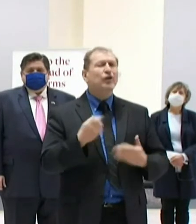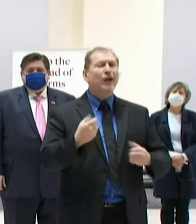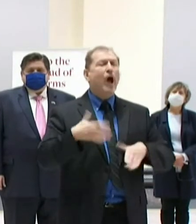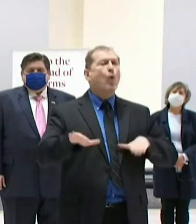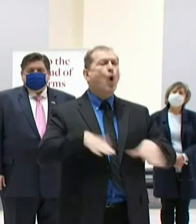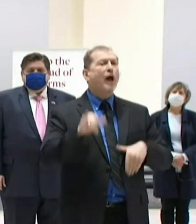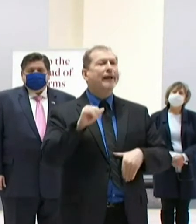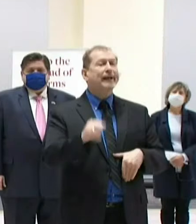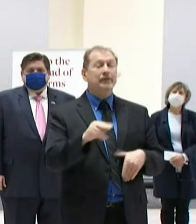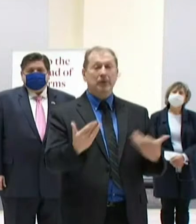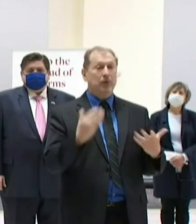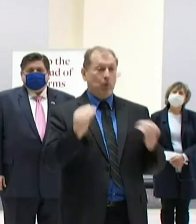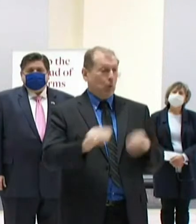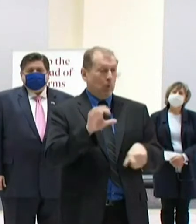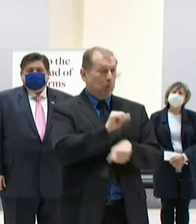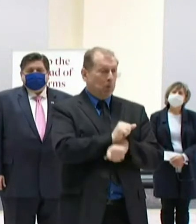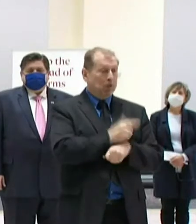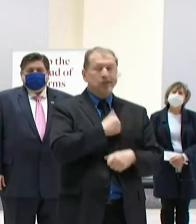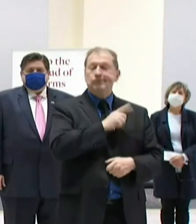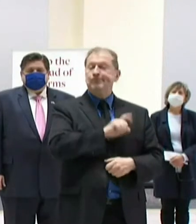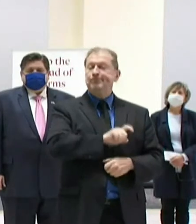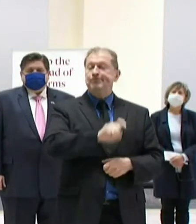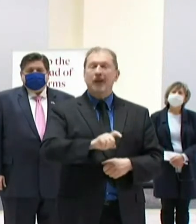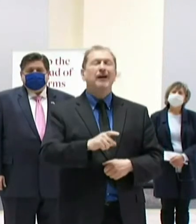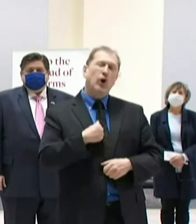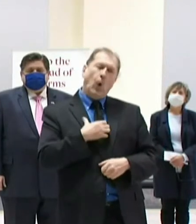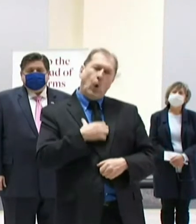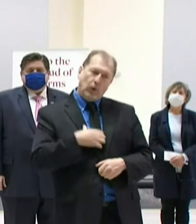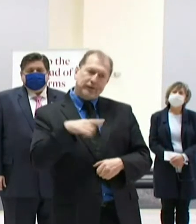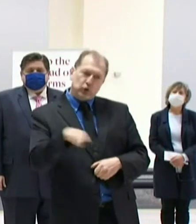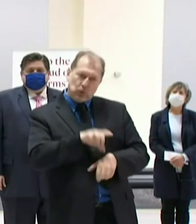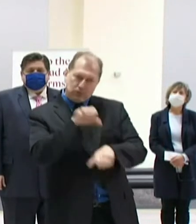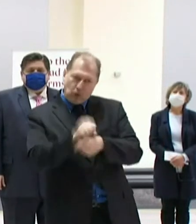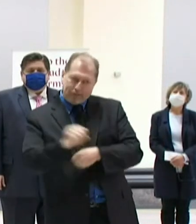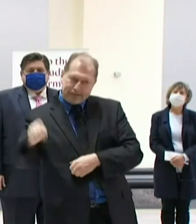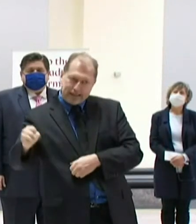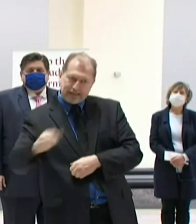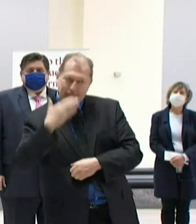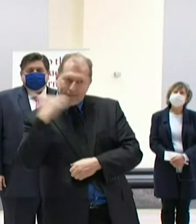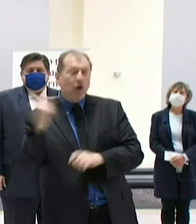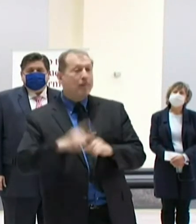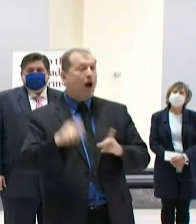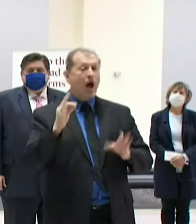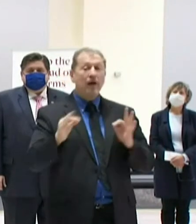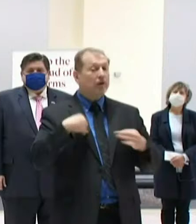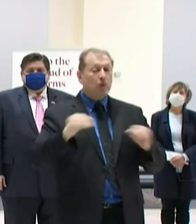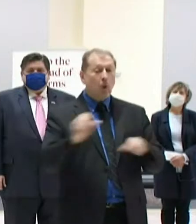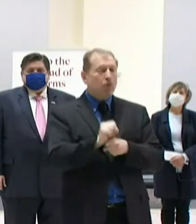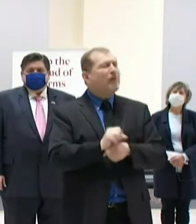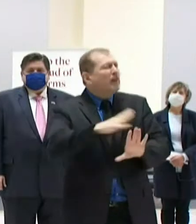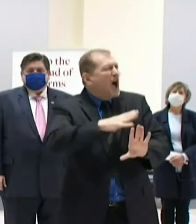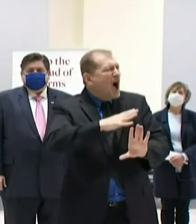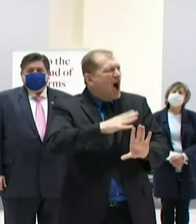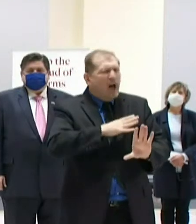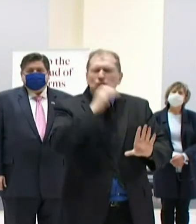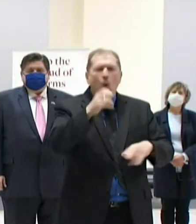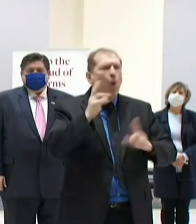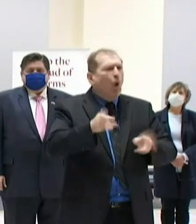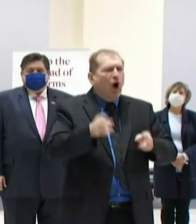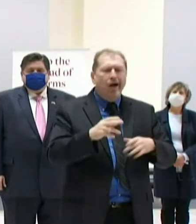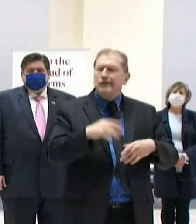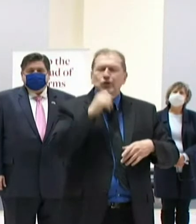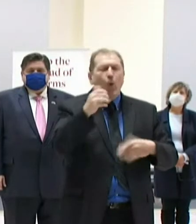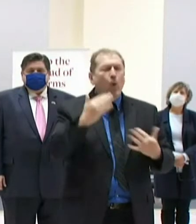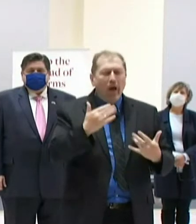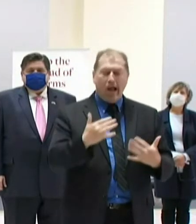now to many places, but we still encourage you to go online and get an appointment. But whatever it takes, do not hesitate to